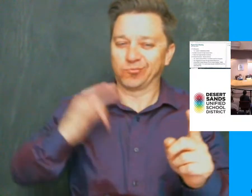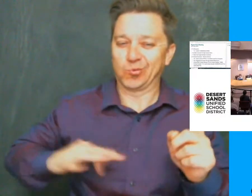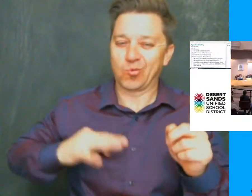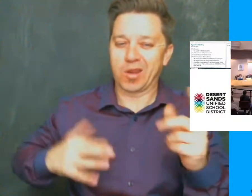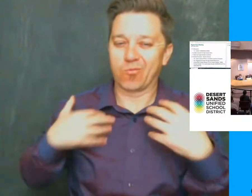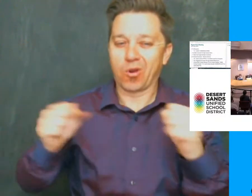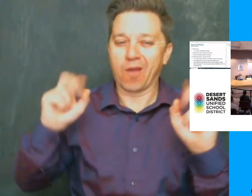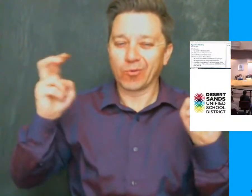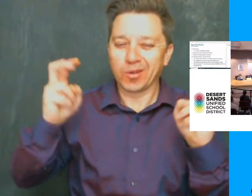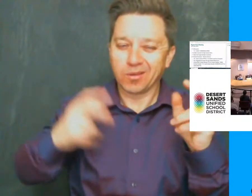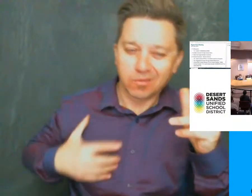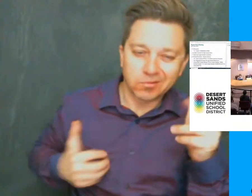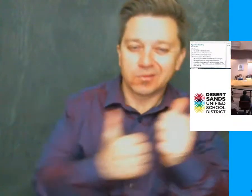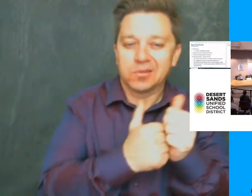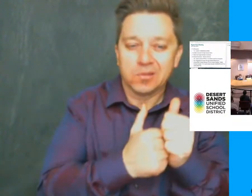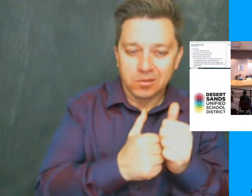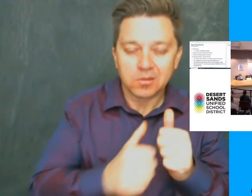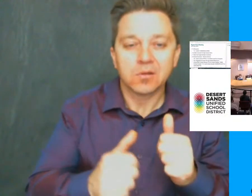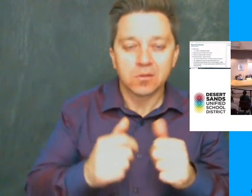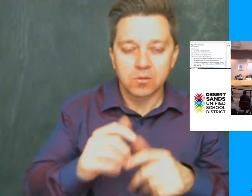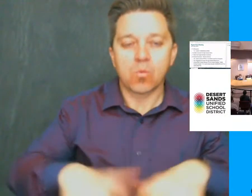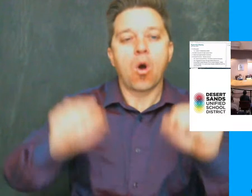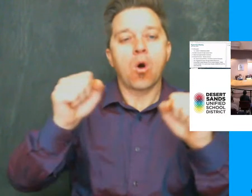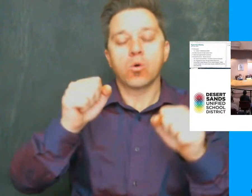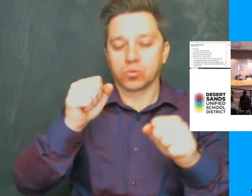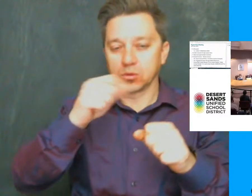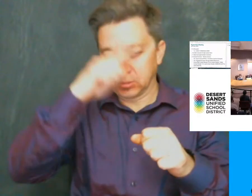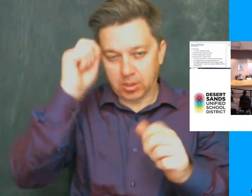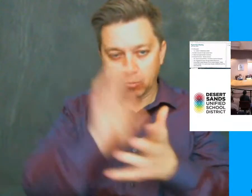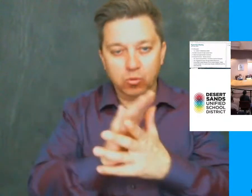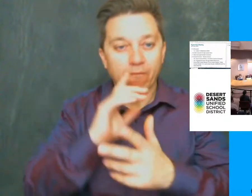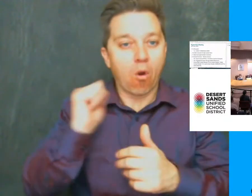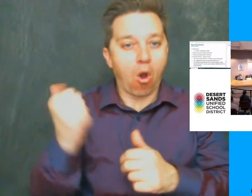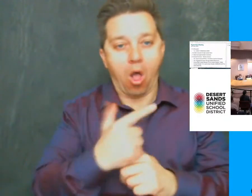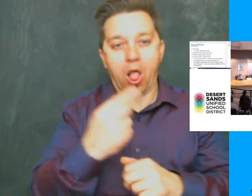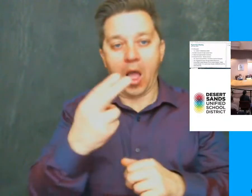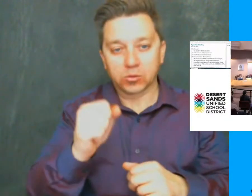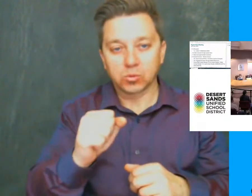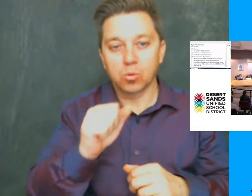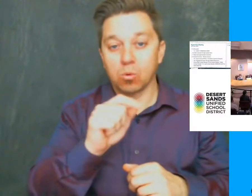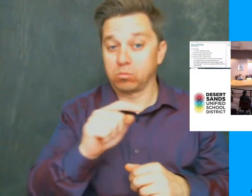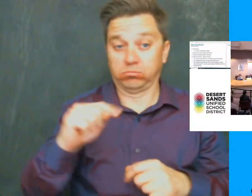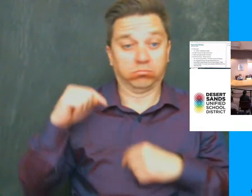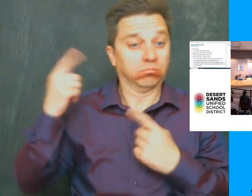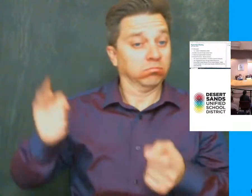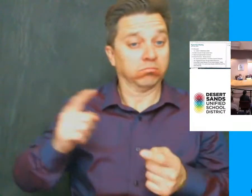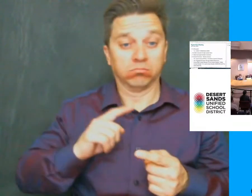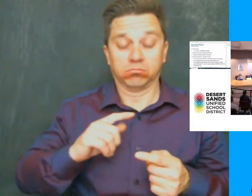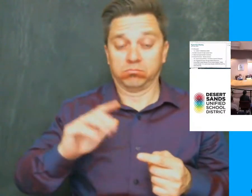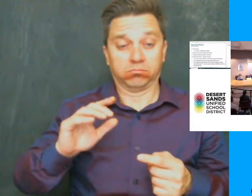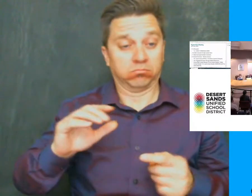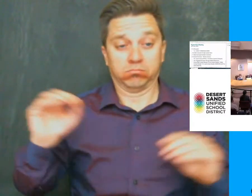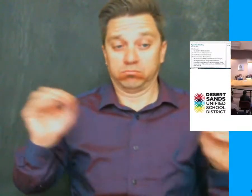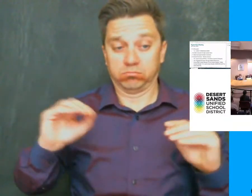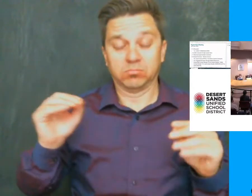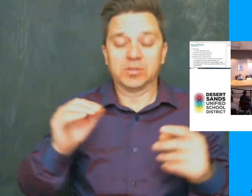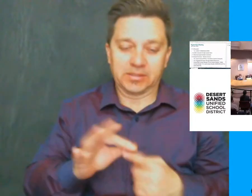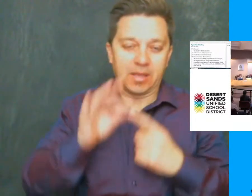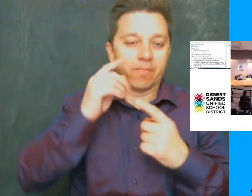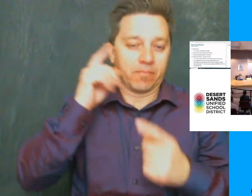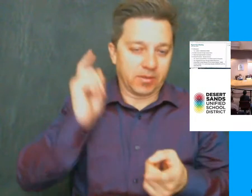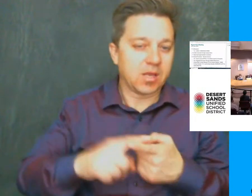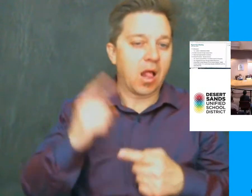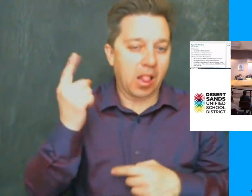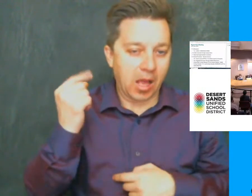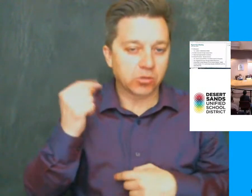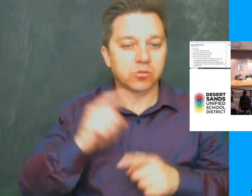this year host those summer schools at each of our high school sites, which is something we've not done in the past with the exception of last year. But knowing